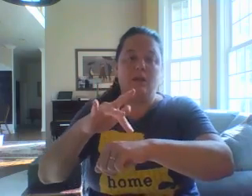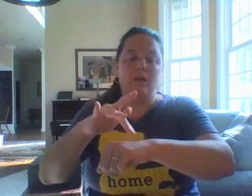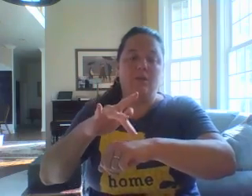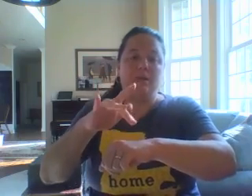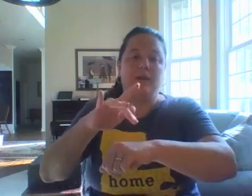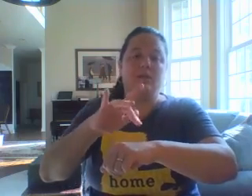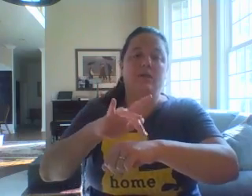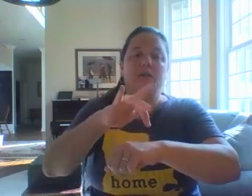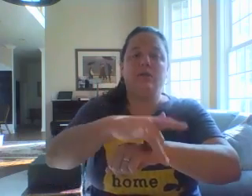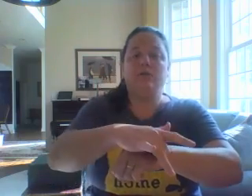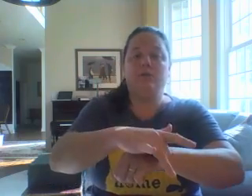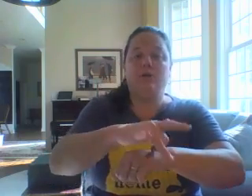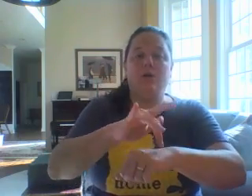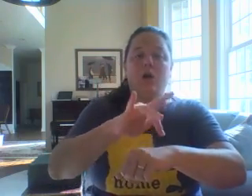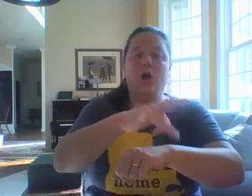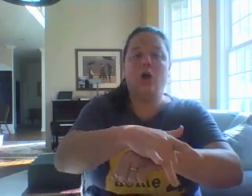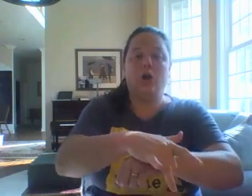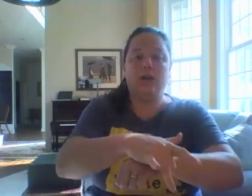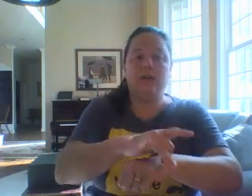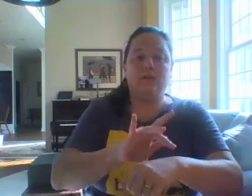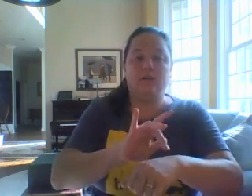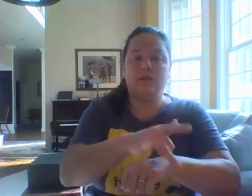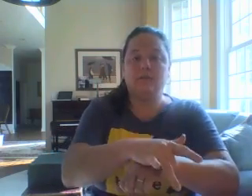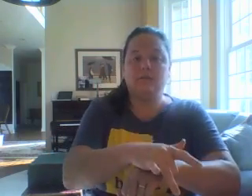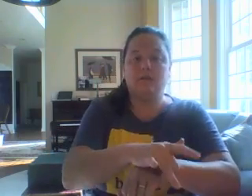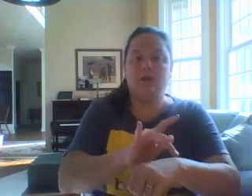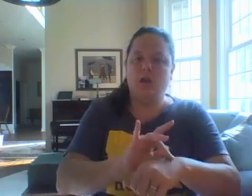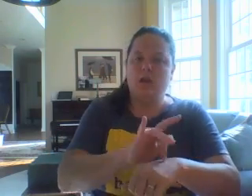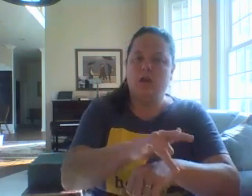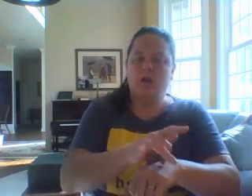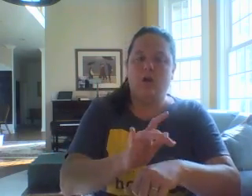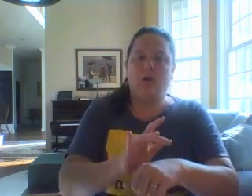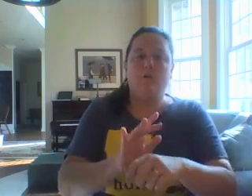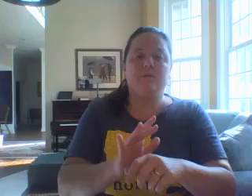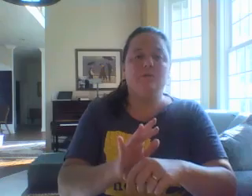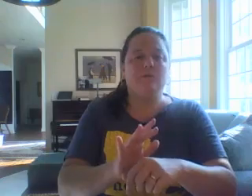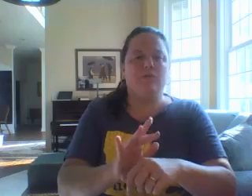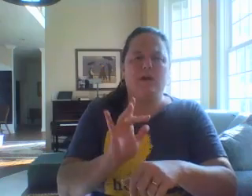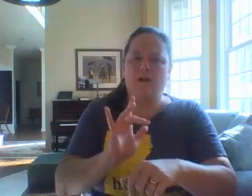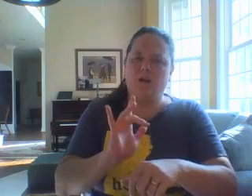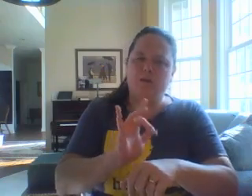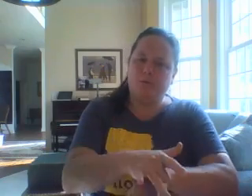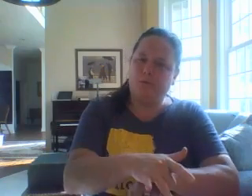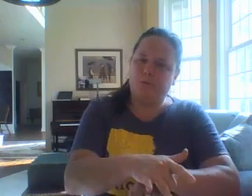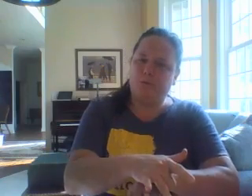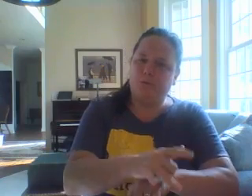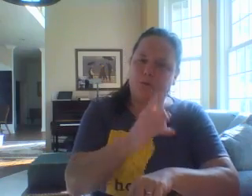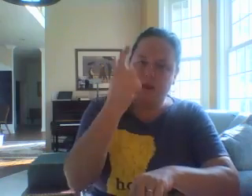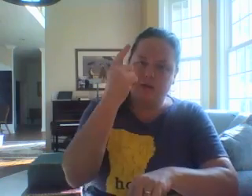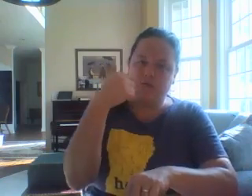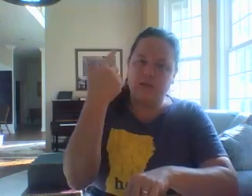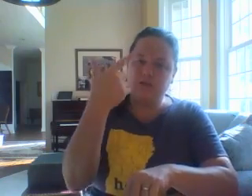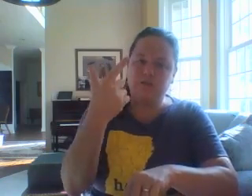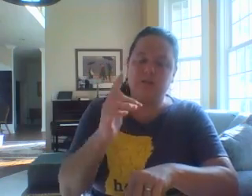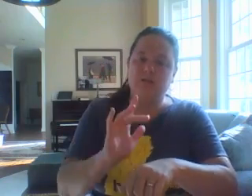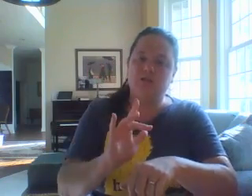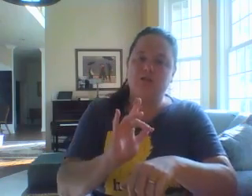the back of it, and do early, like this. Early. Remember, if someone's very early, your face should show